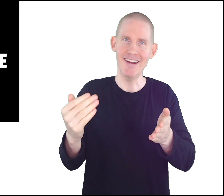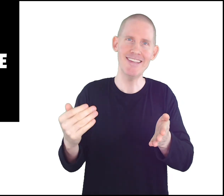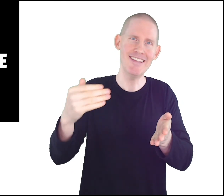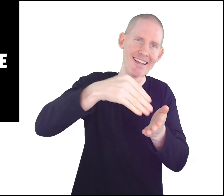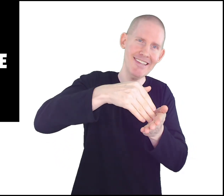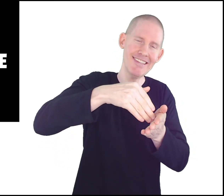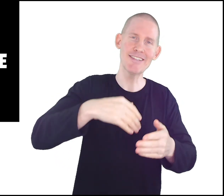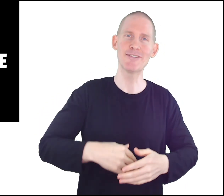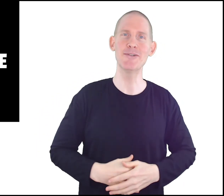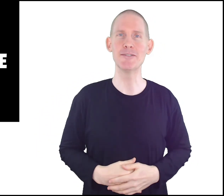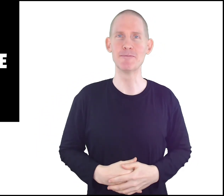Again, let's do it.